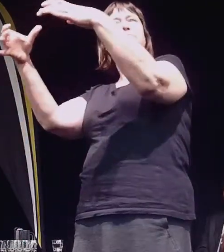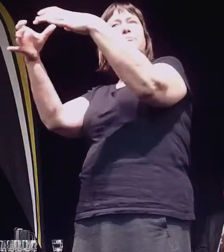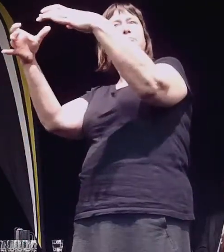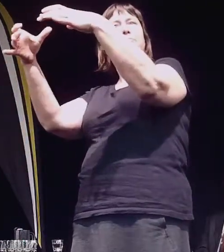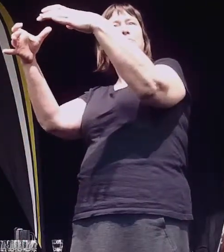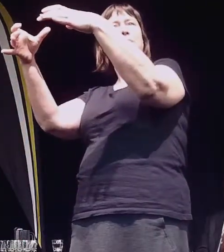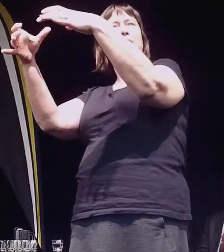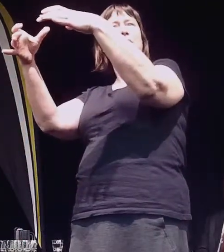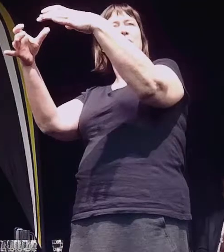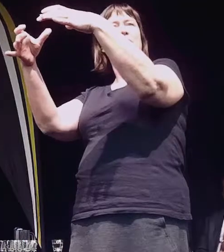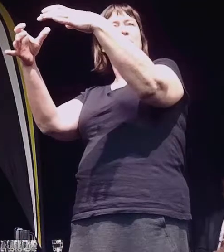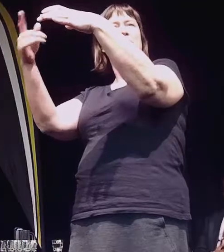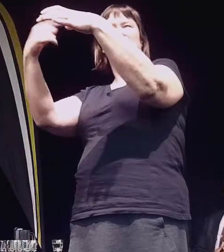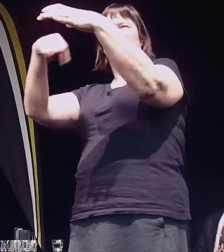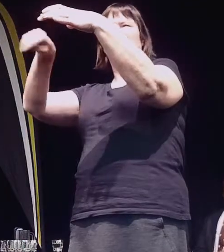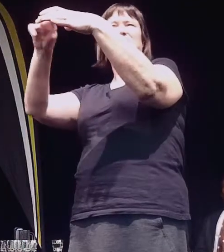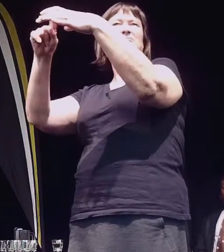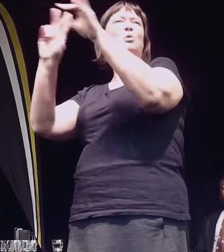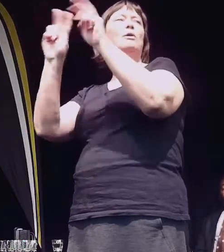people in the UK.